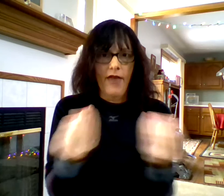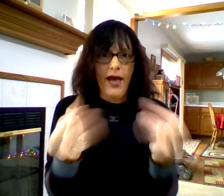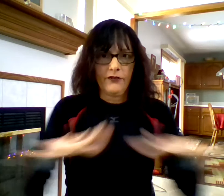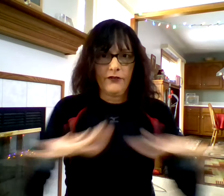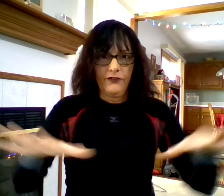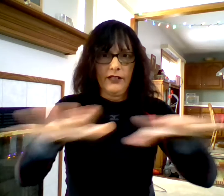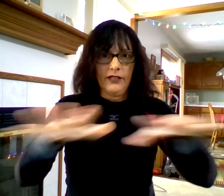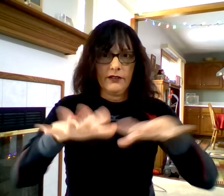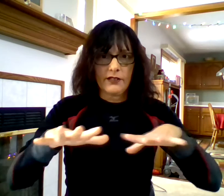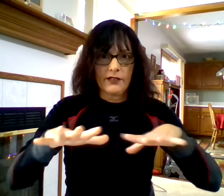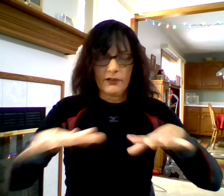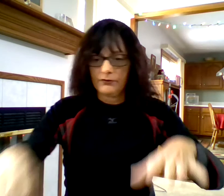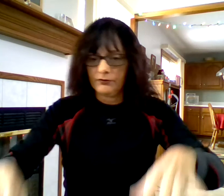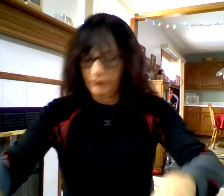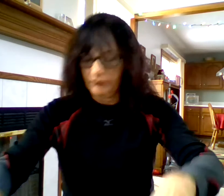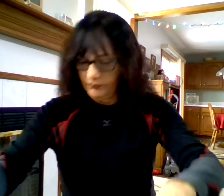that, fields.